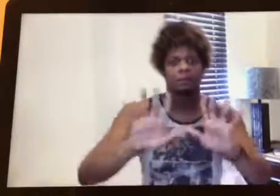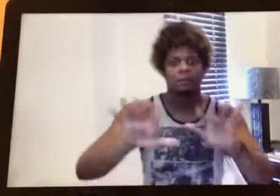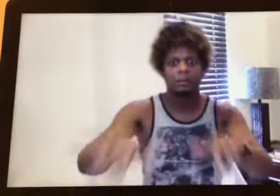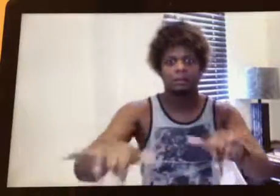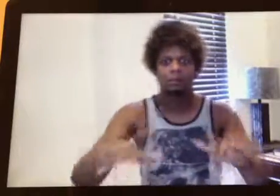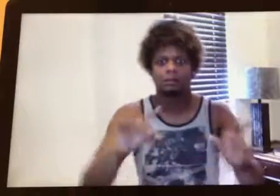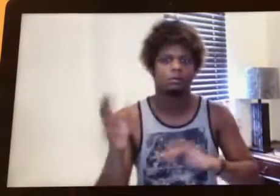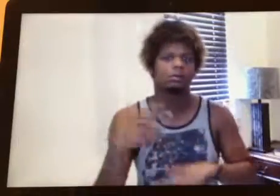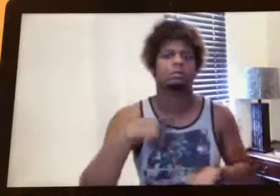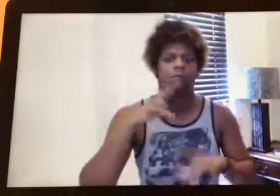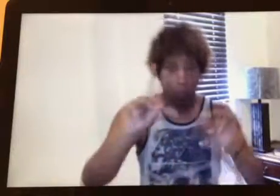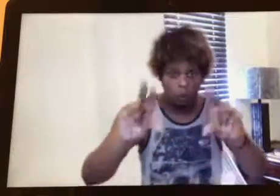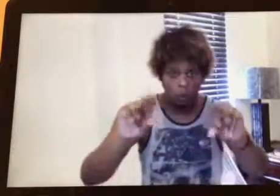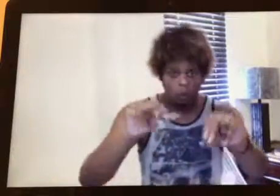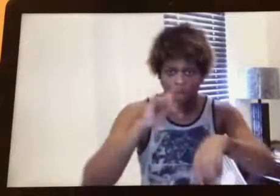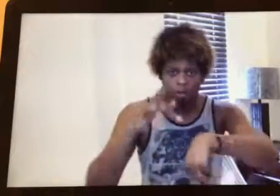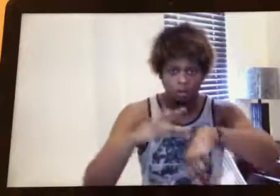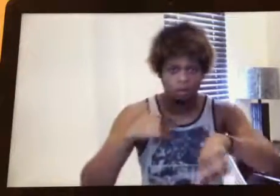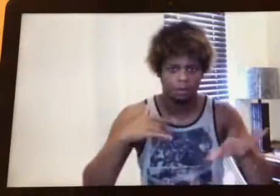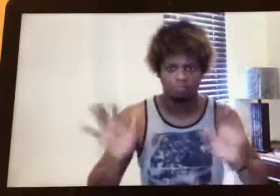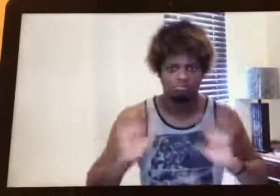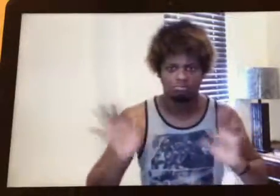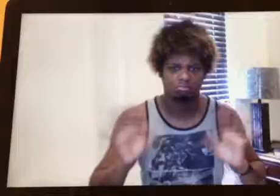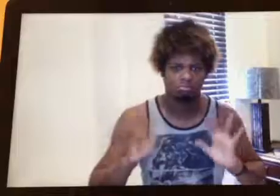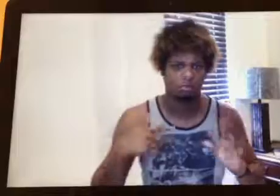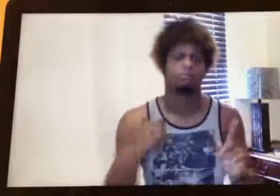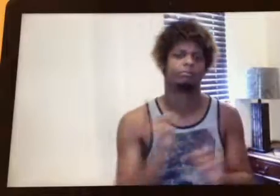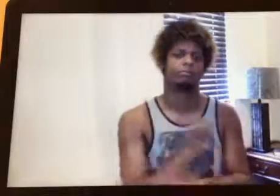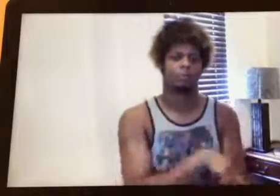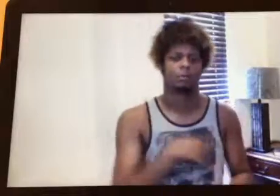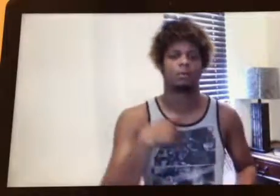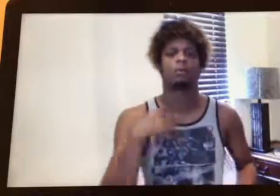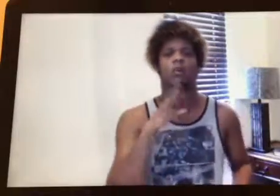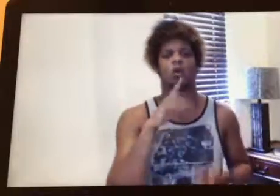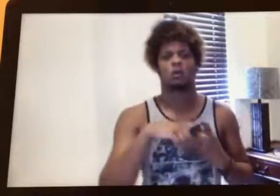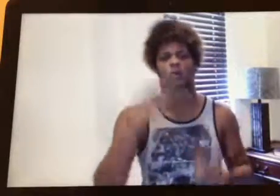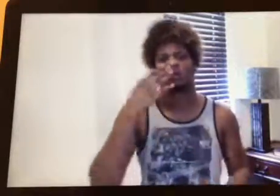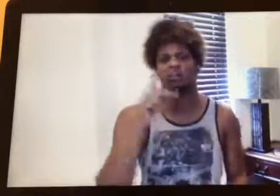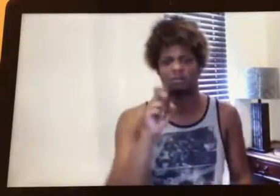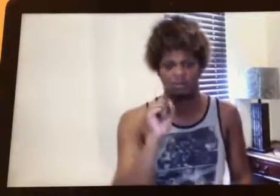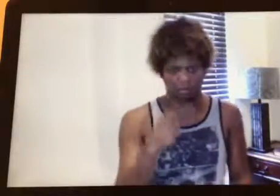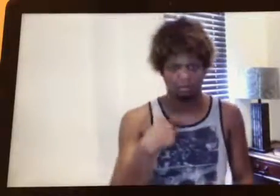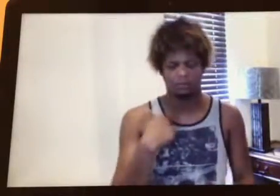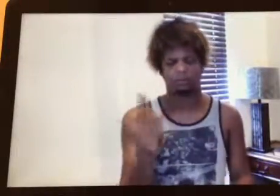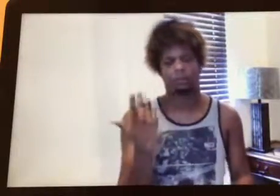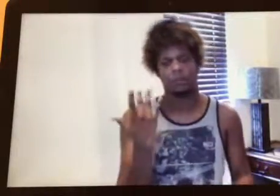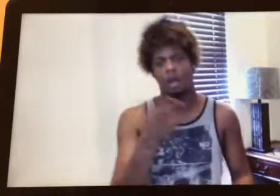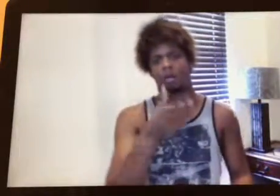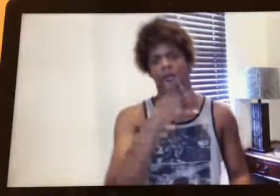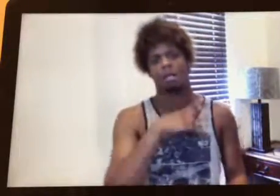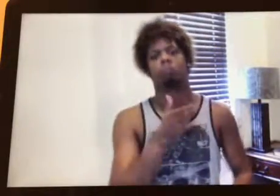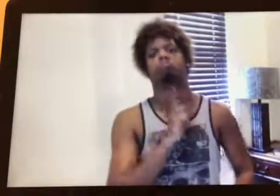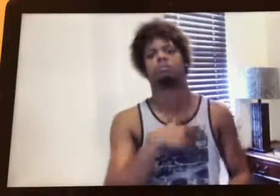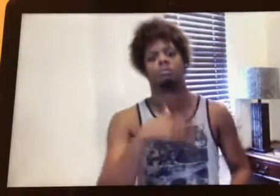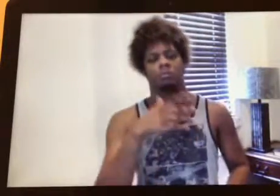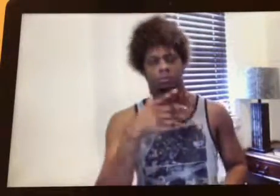The woman at the receptionist desk, she's like, "Don't you want to schedule another appointment, or why are you leaving early?" I was trying to explain